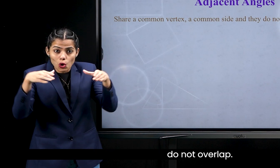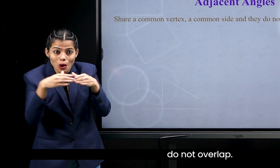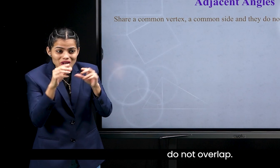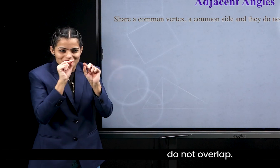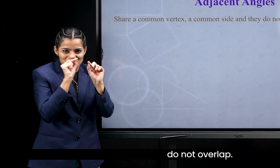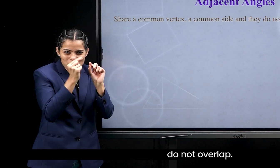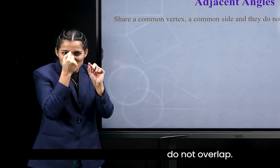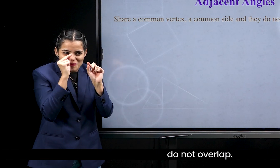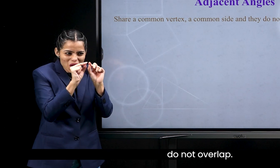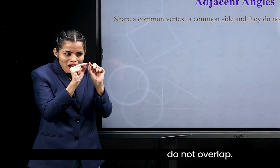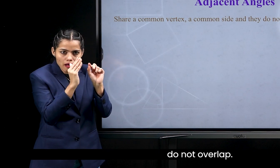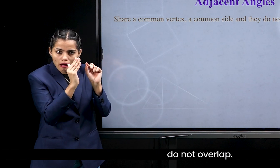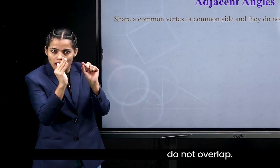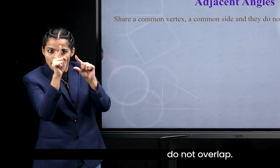not overlap.